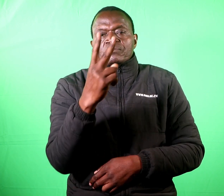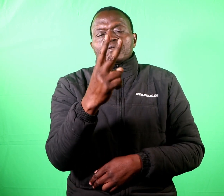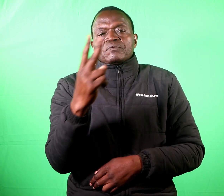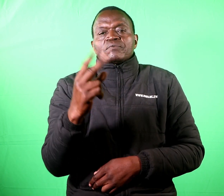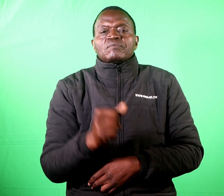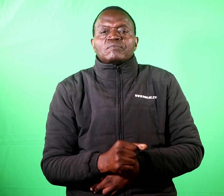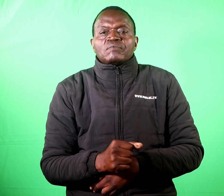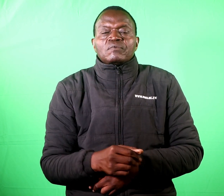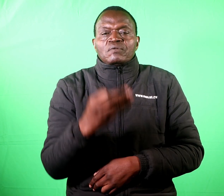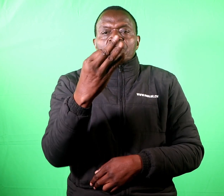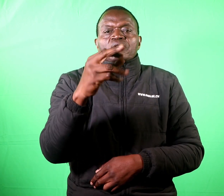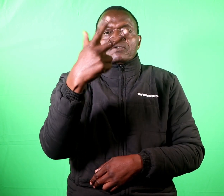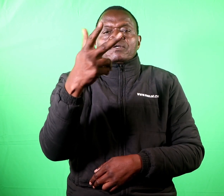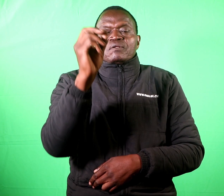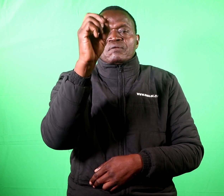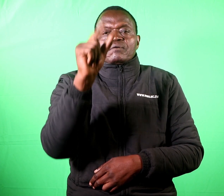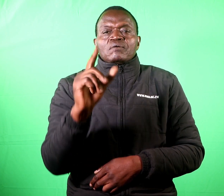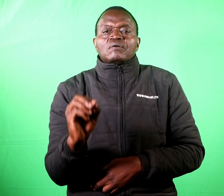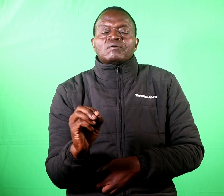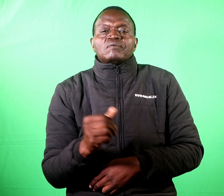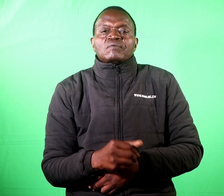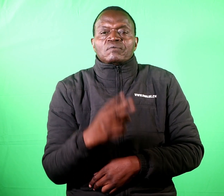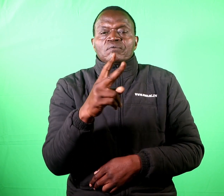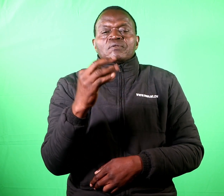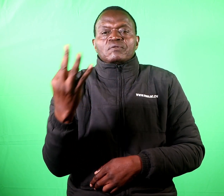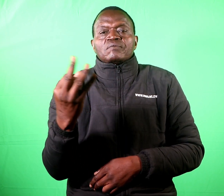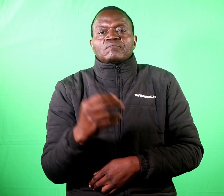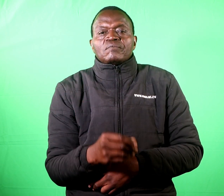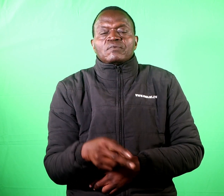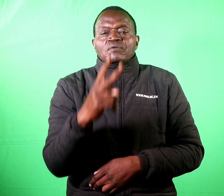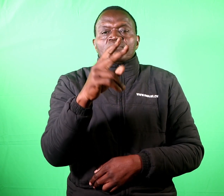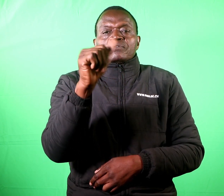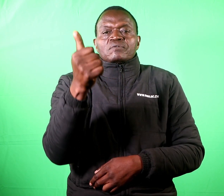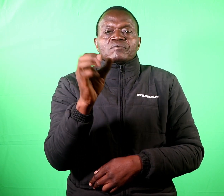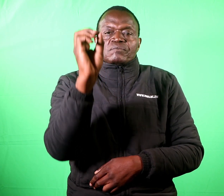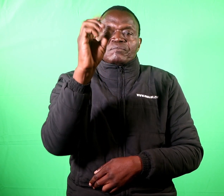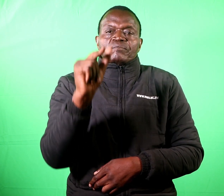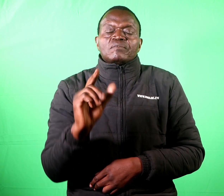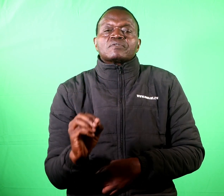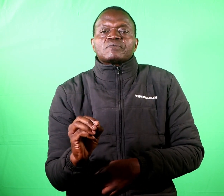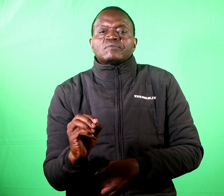2022, 38%, 2023, 26%.